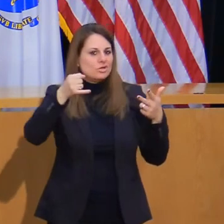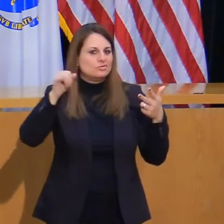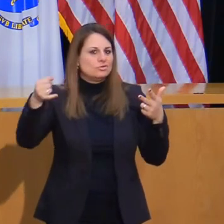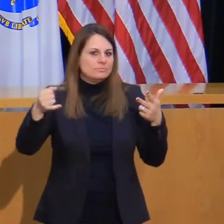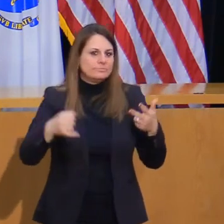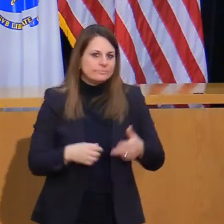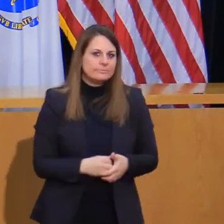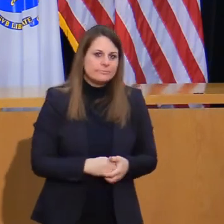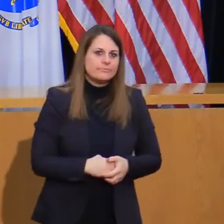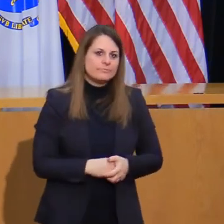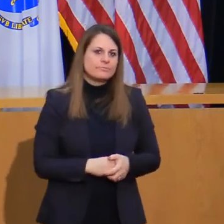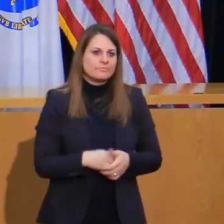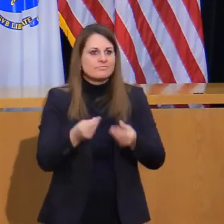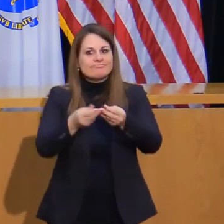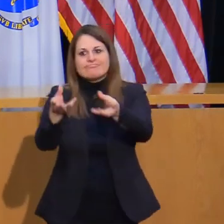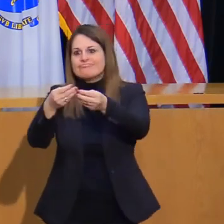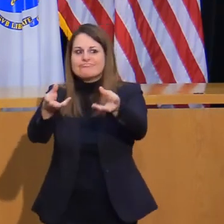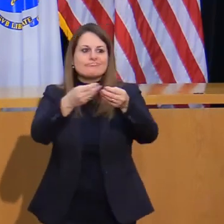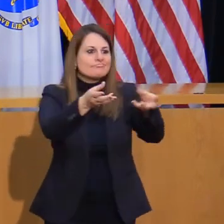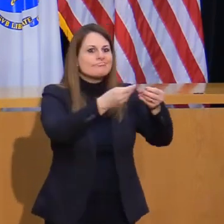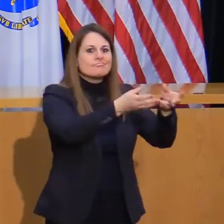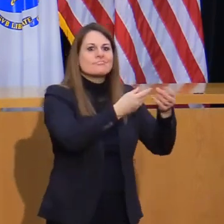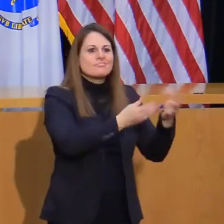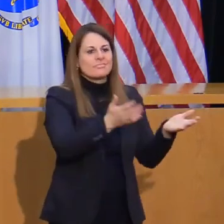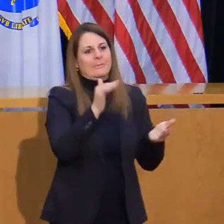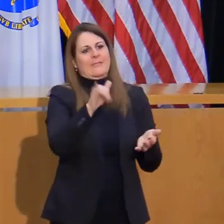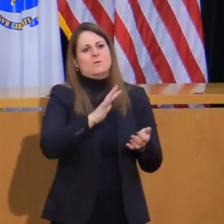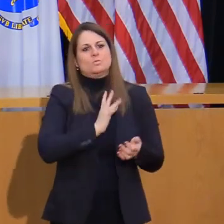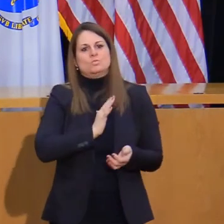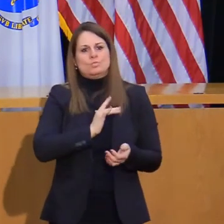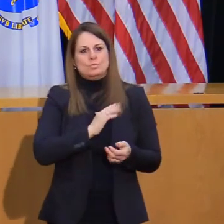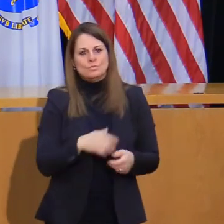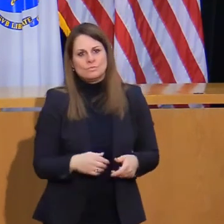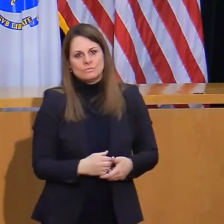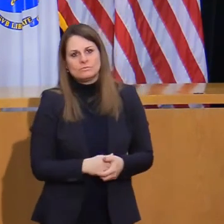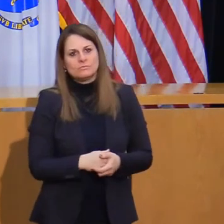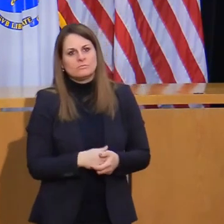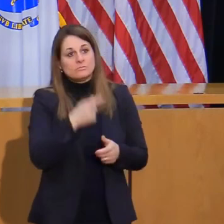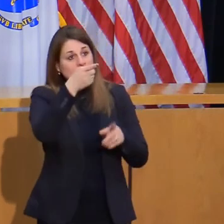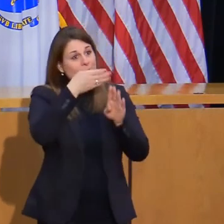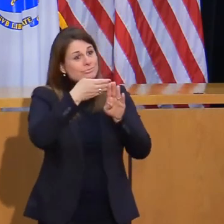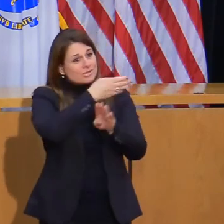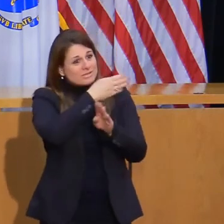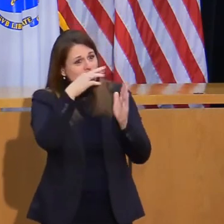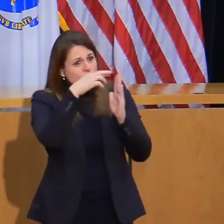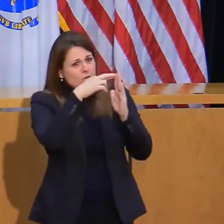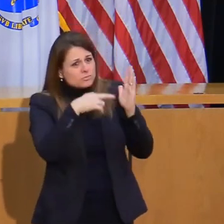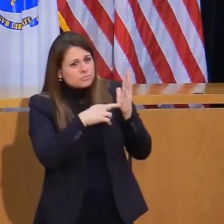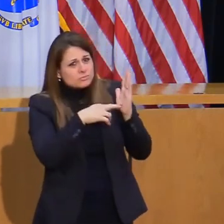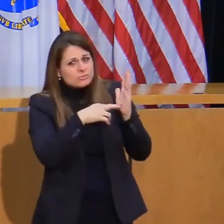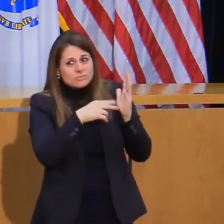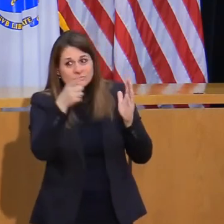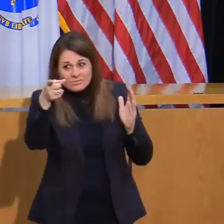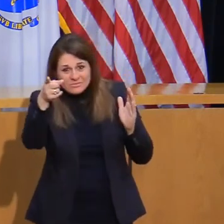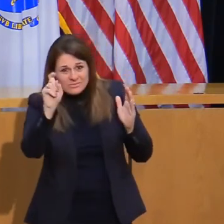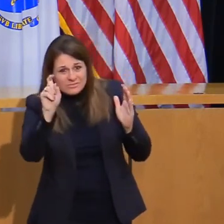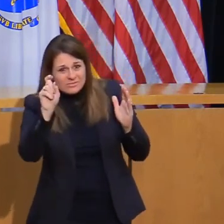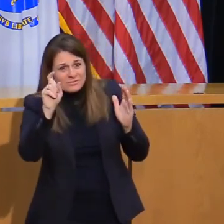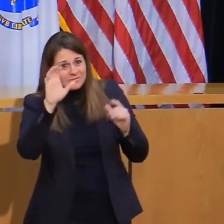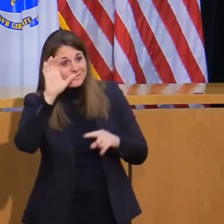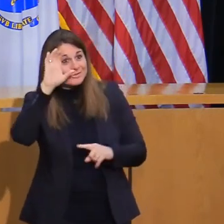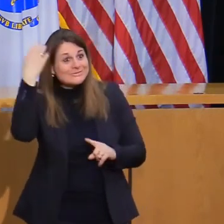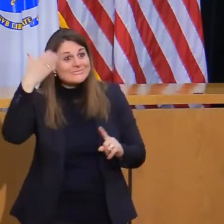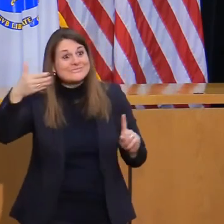just period, across Massachusetts. Speaking of the pre-registration system, I felt like it was Christmas morning, because I got my text today